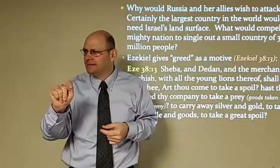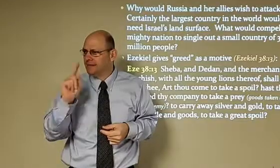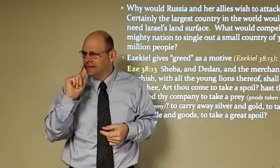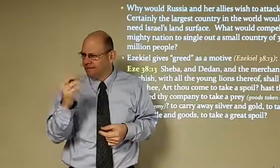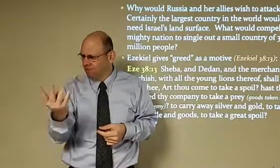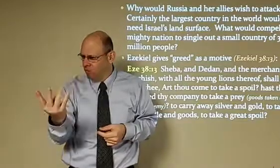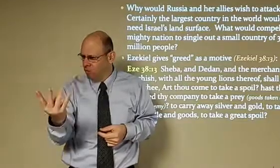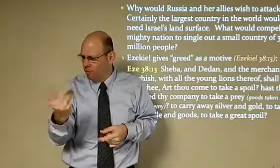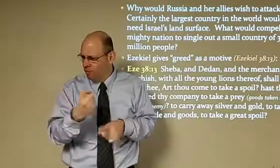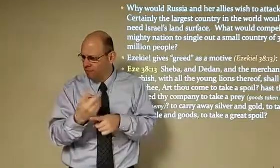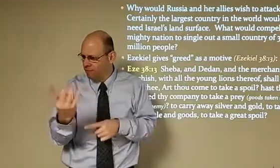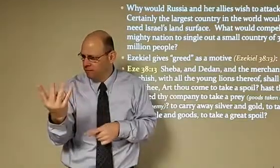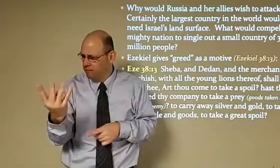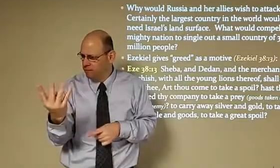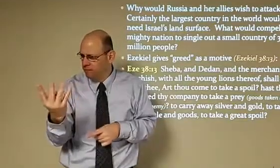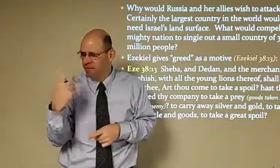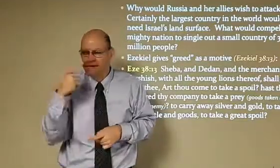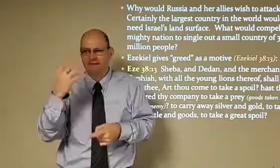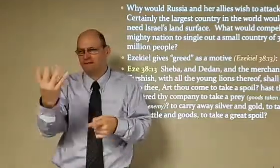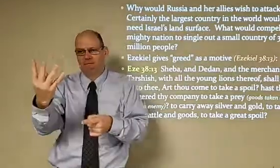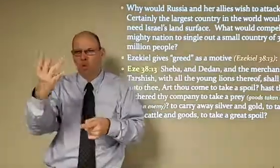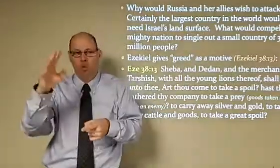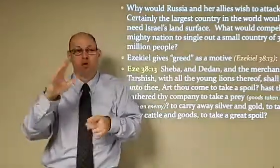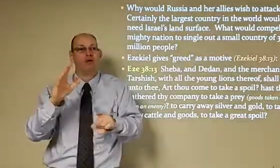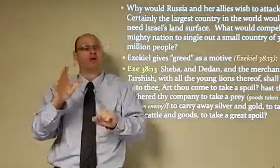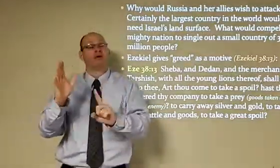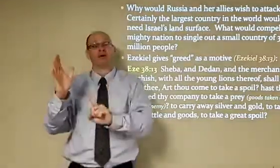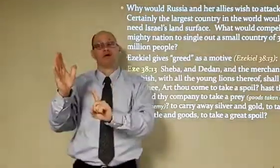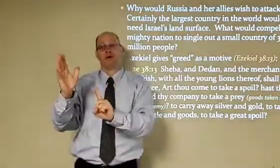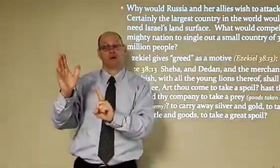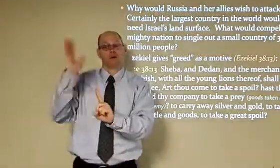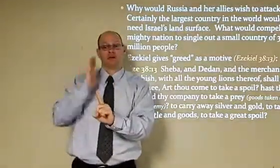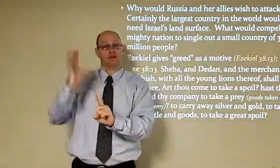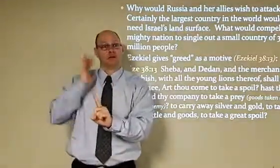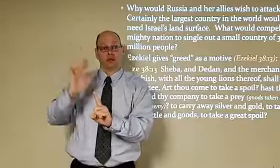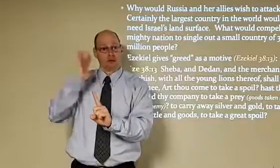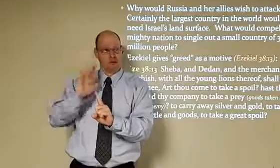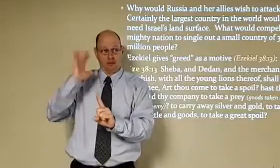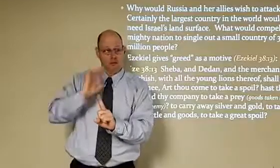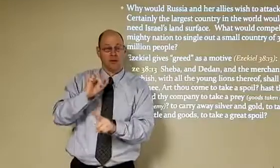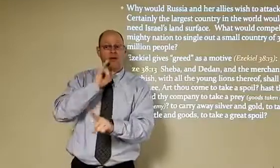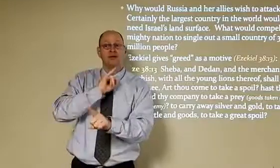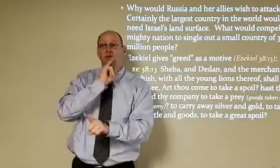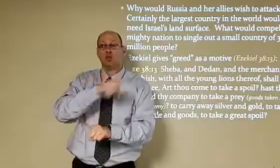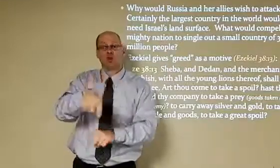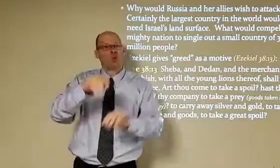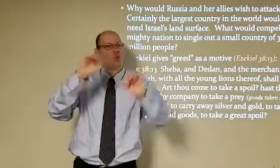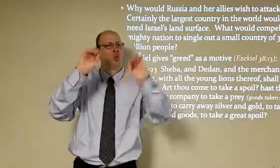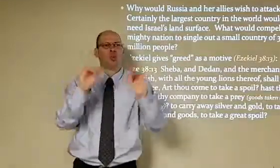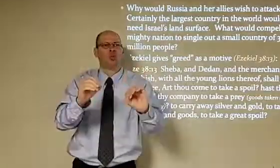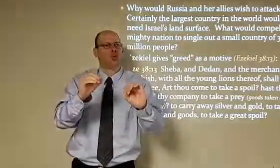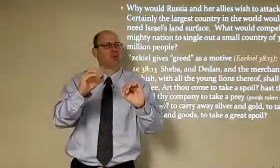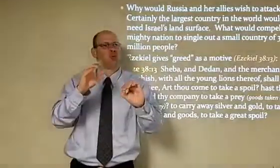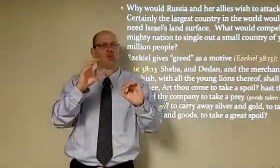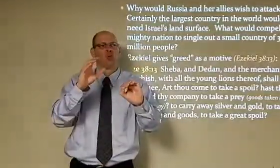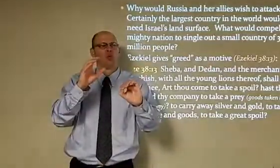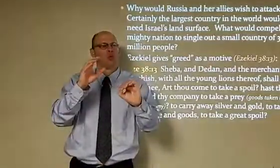at one time there was possibly, I'm trying to remember if they said there was 4 water plants. But in the